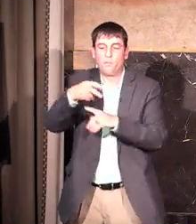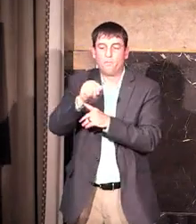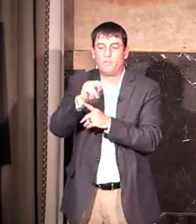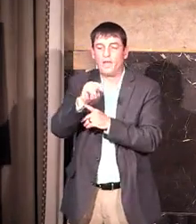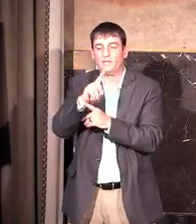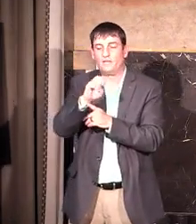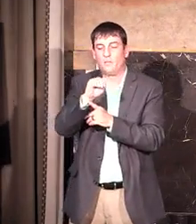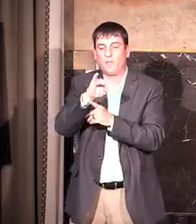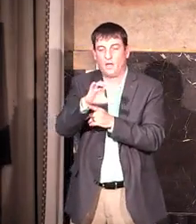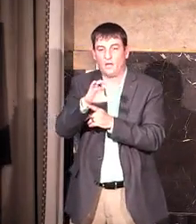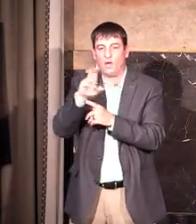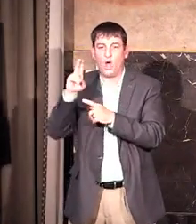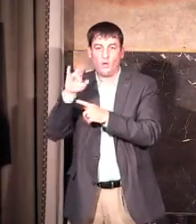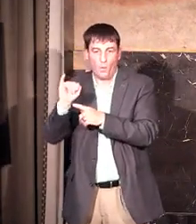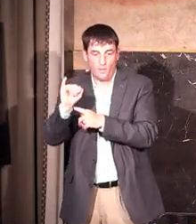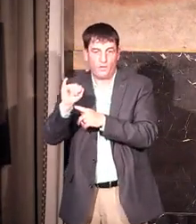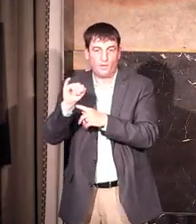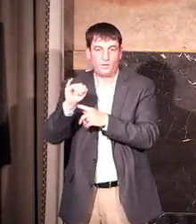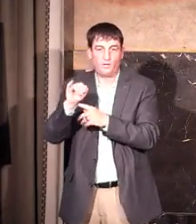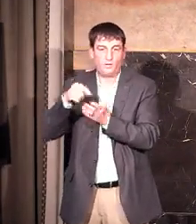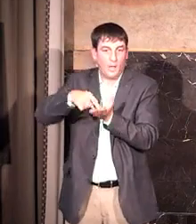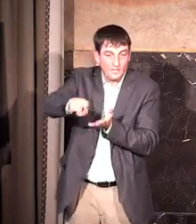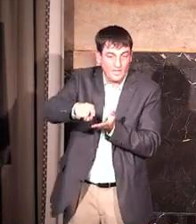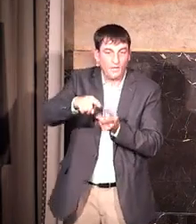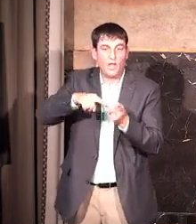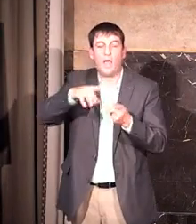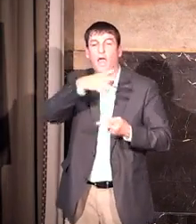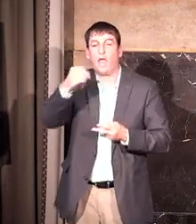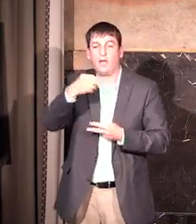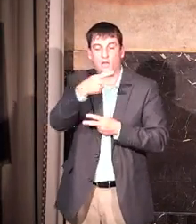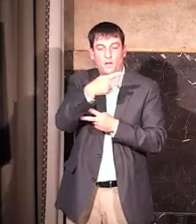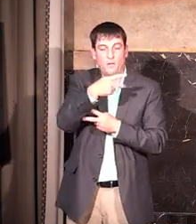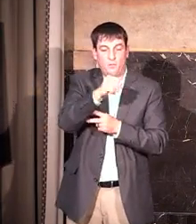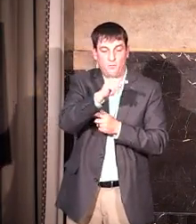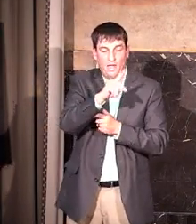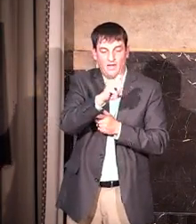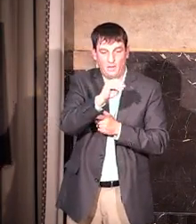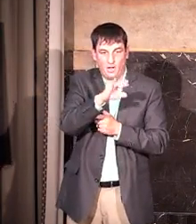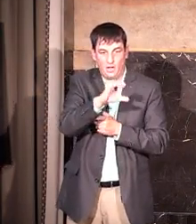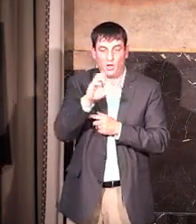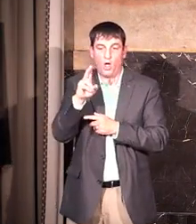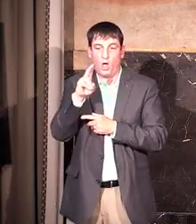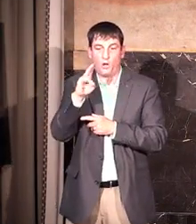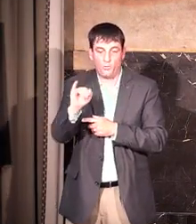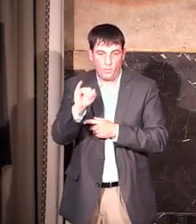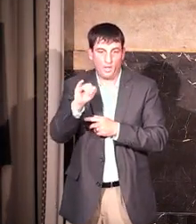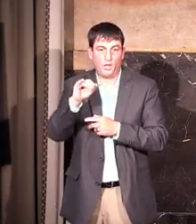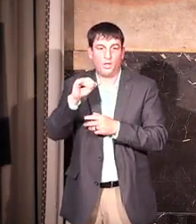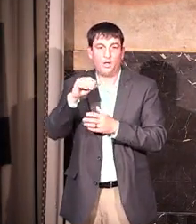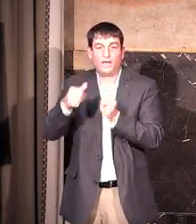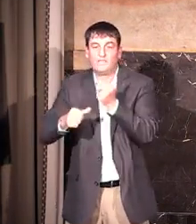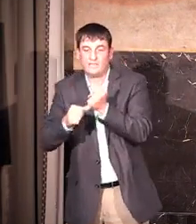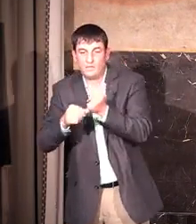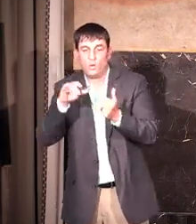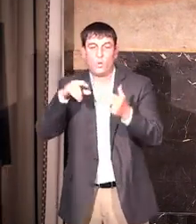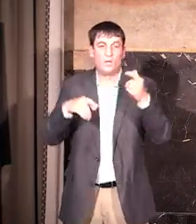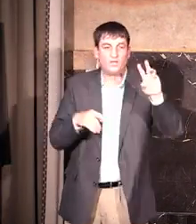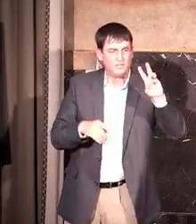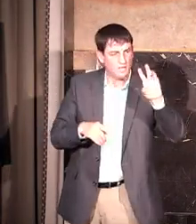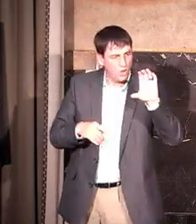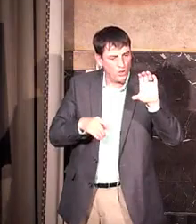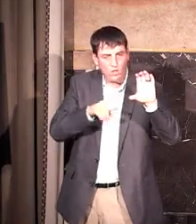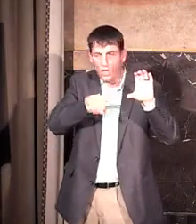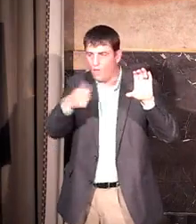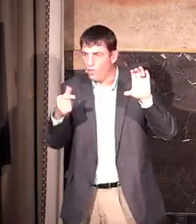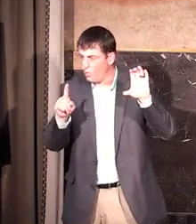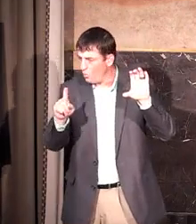compensation and the pandemic unemployment assistance, which are two different things. One is $600 a month and one is